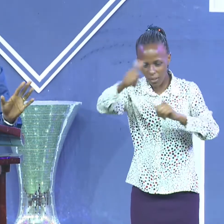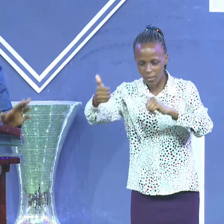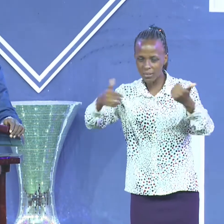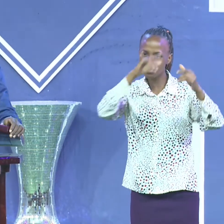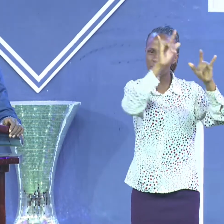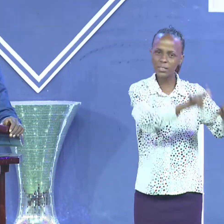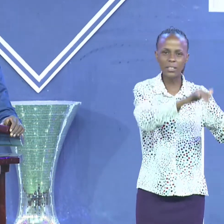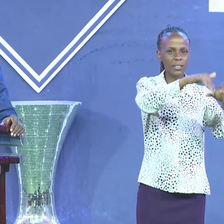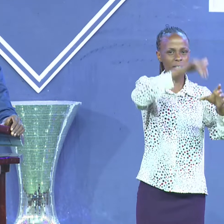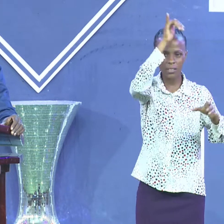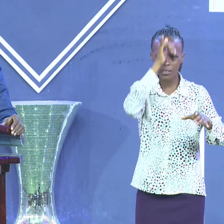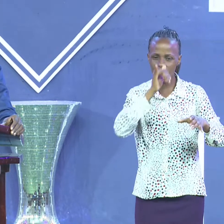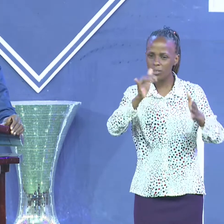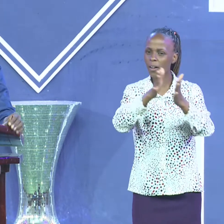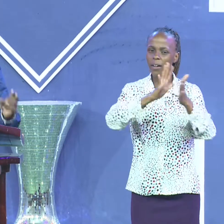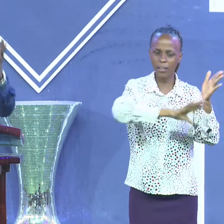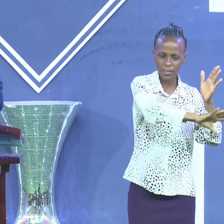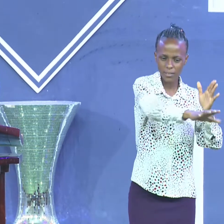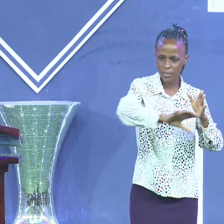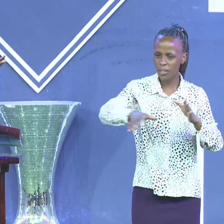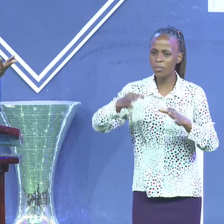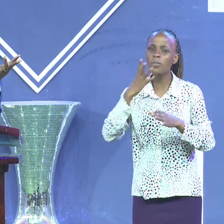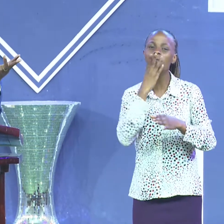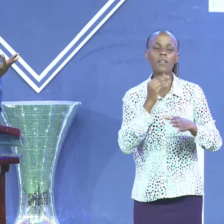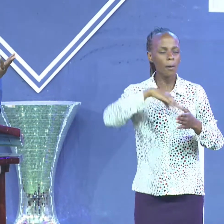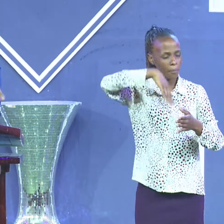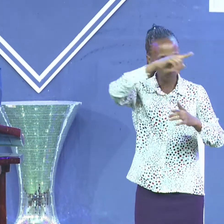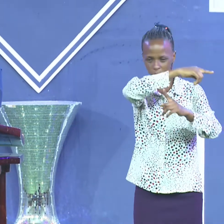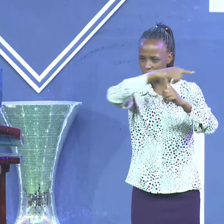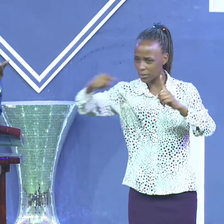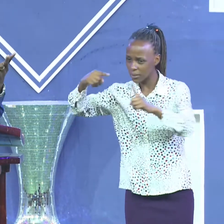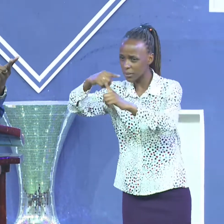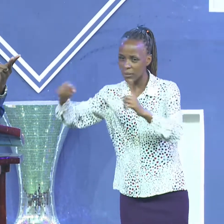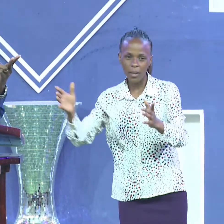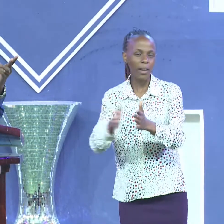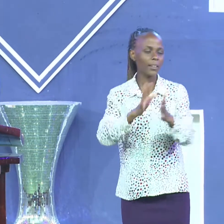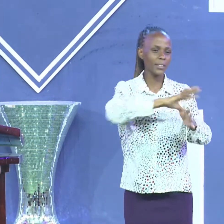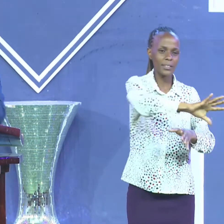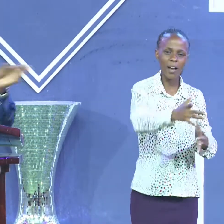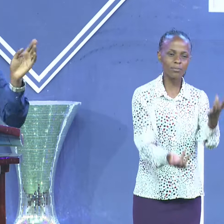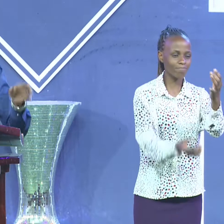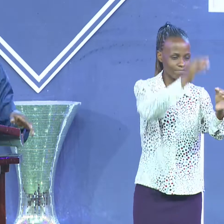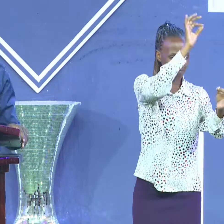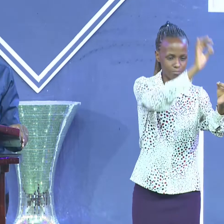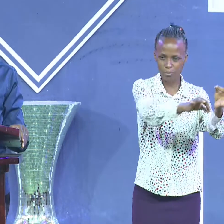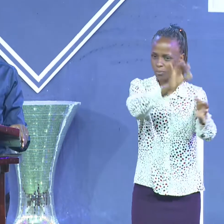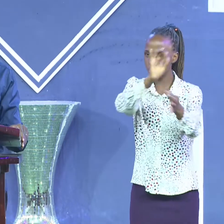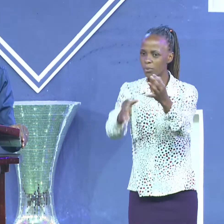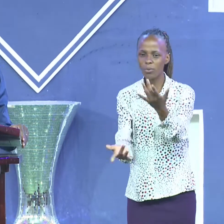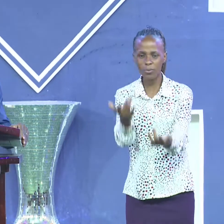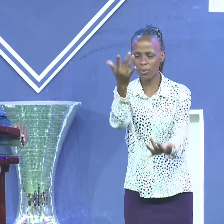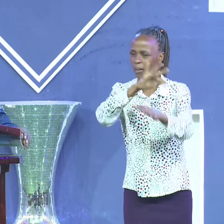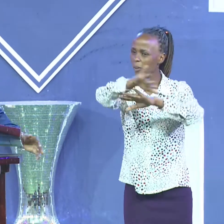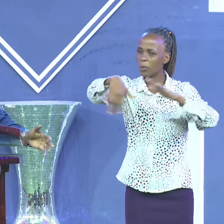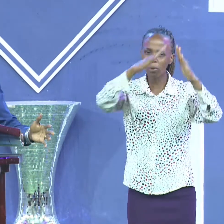even bya Yuda. The others who remained in Jerusalem and in Judah, most of them were killed. The cities were burned down and the